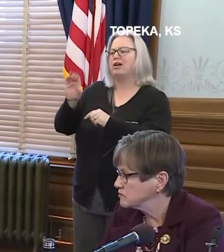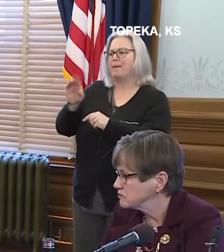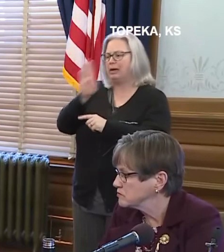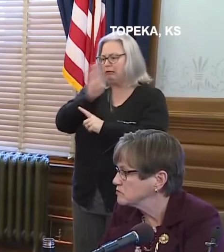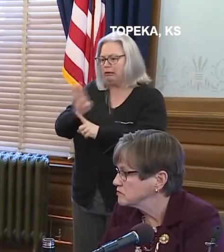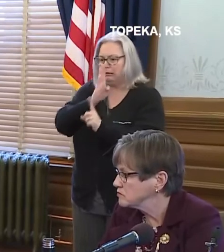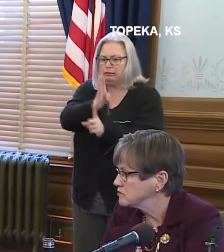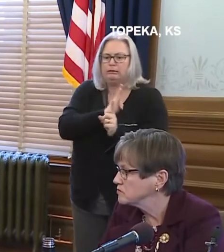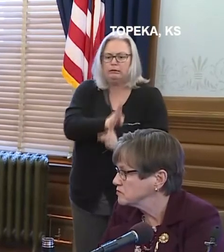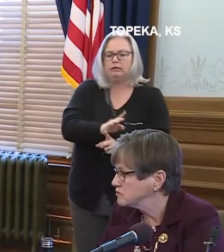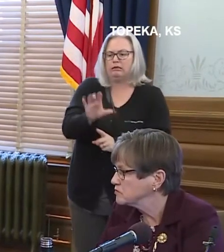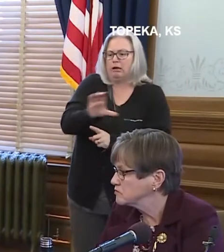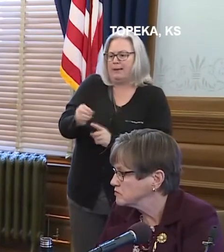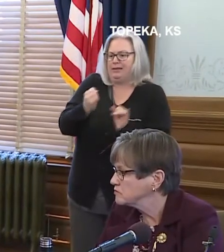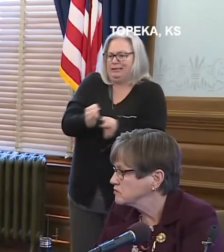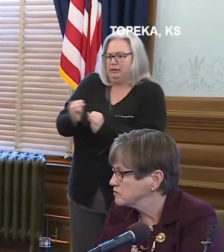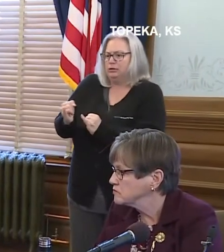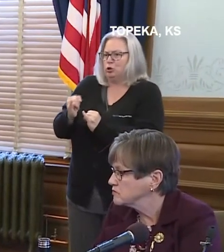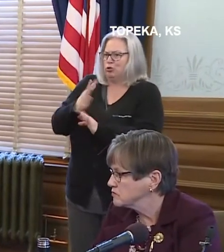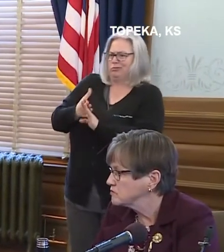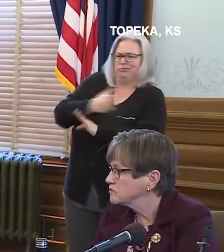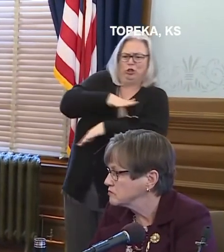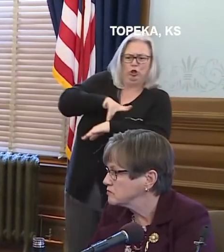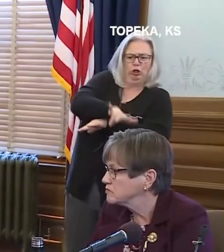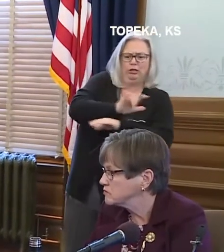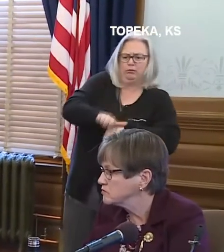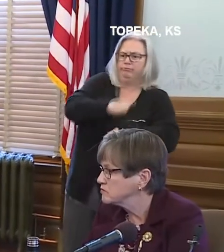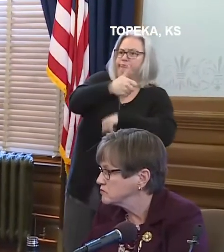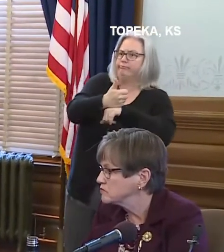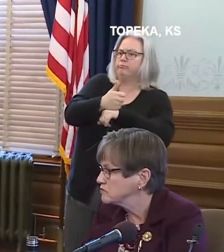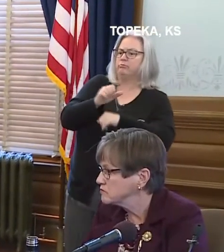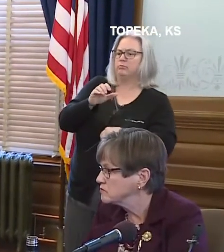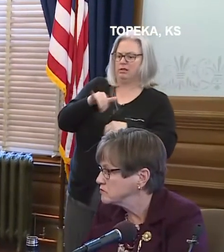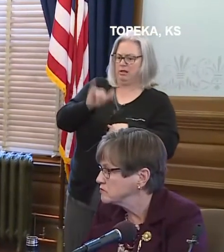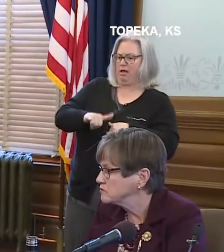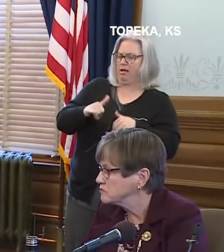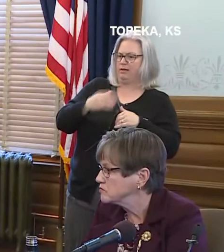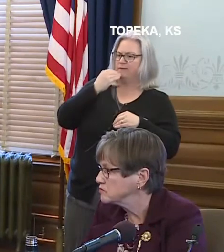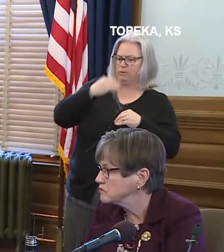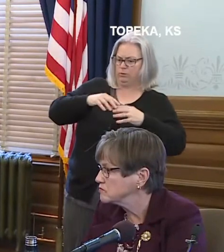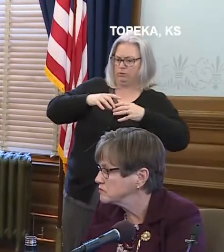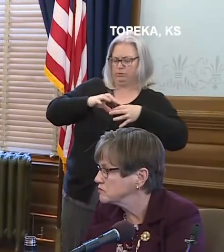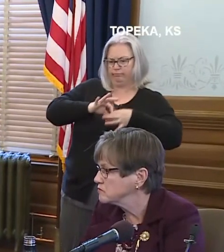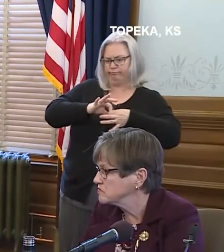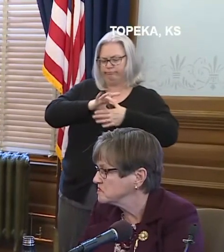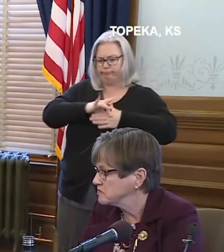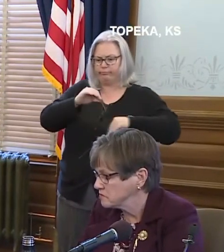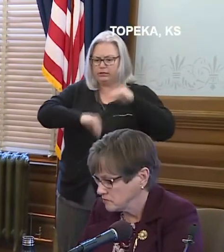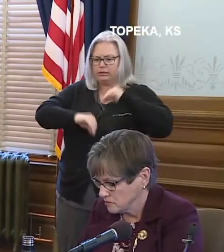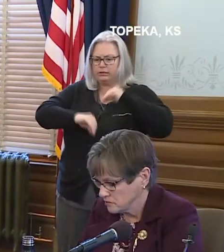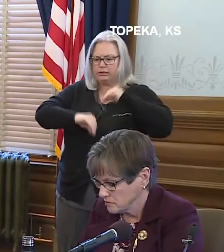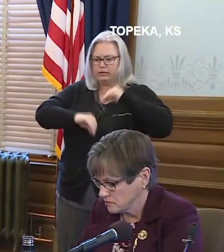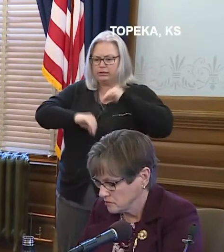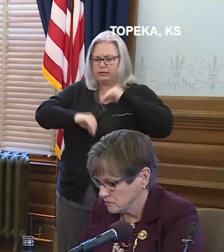who very early on instituted the engineering at the work site for protections, gear that